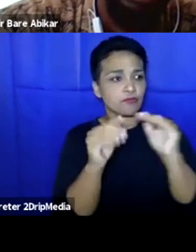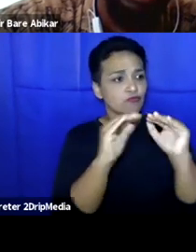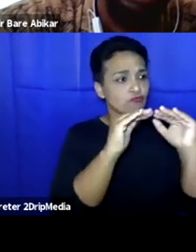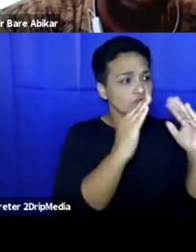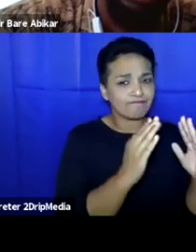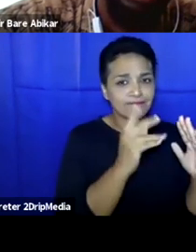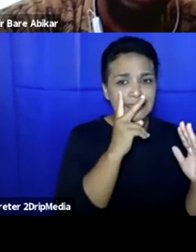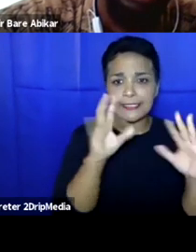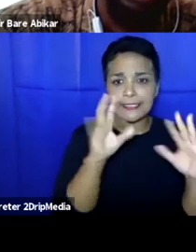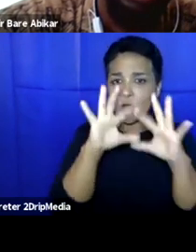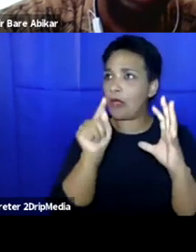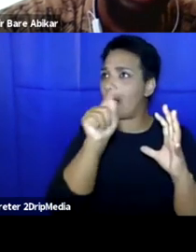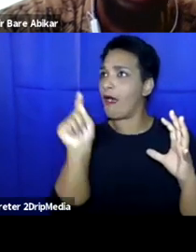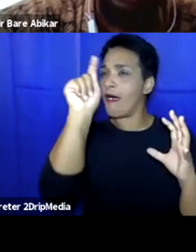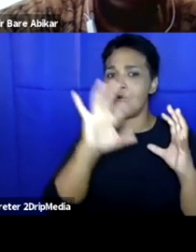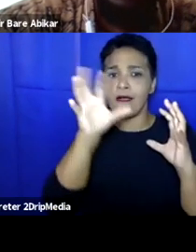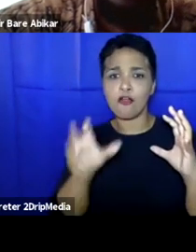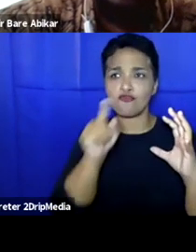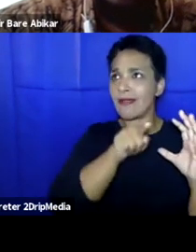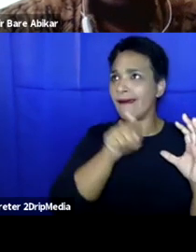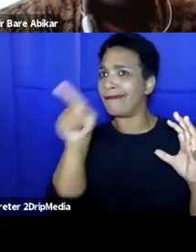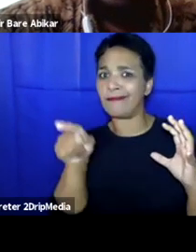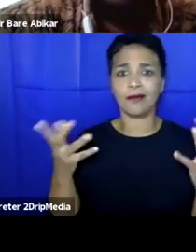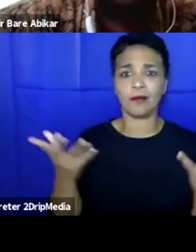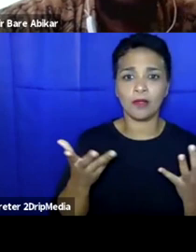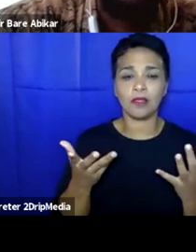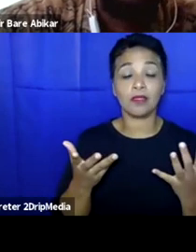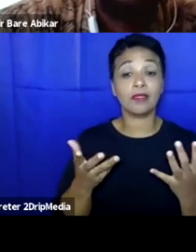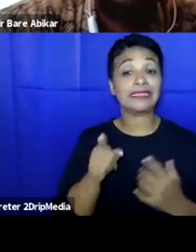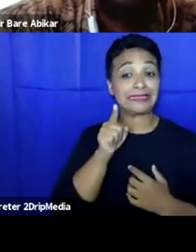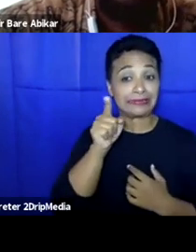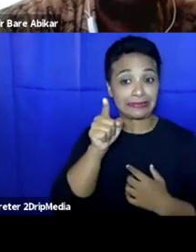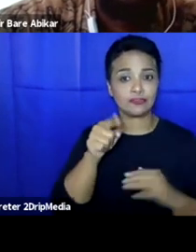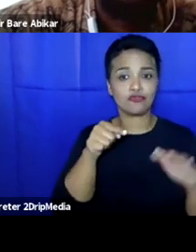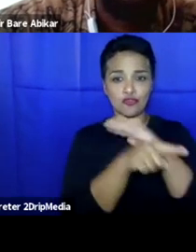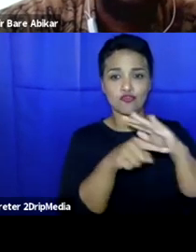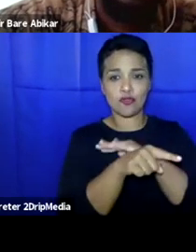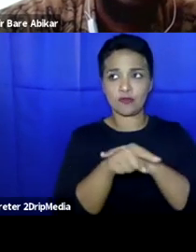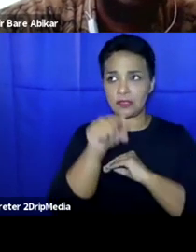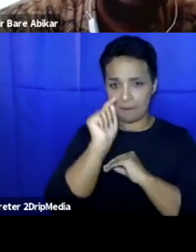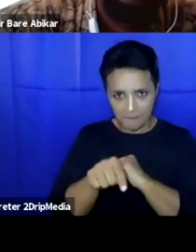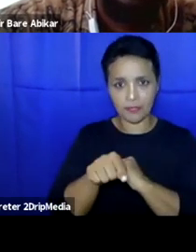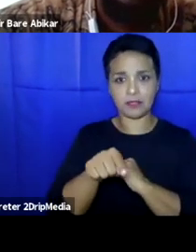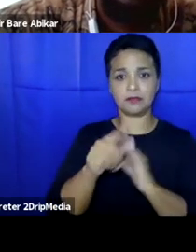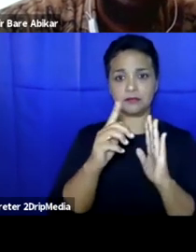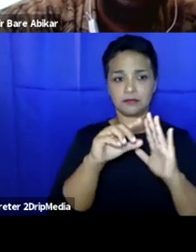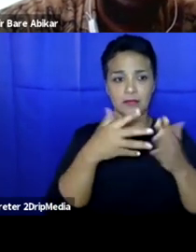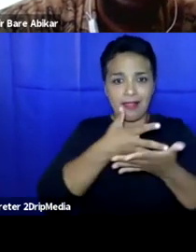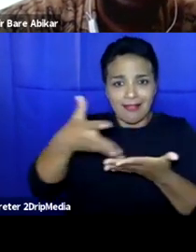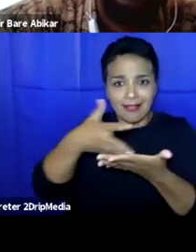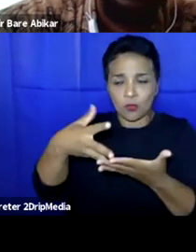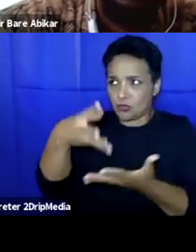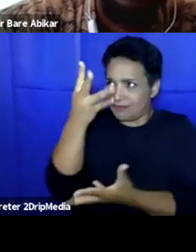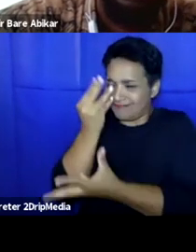in the same way we talked about refugees learning the language in order to be able to achieve